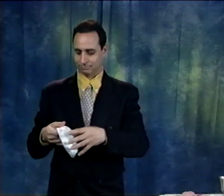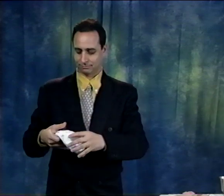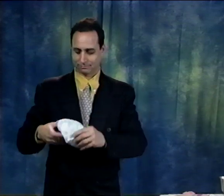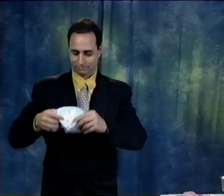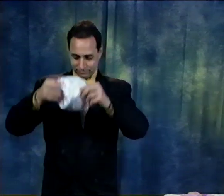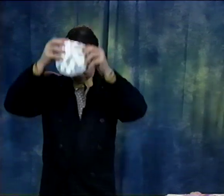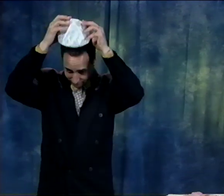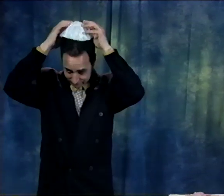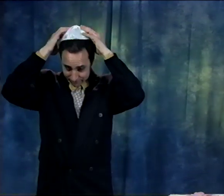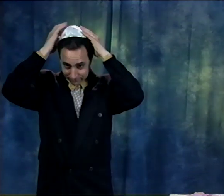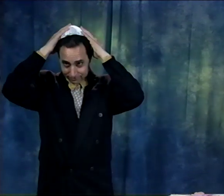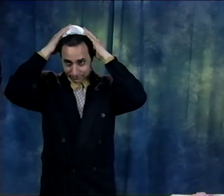Excuse me.